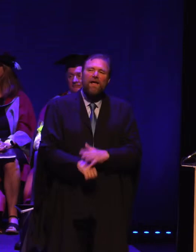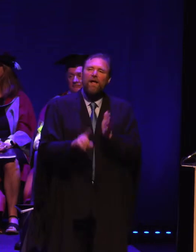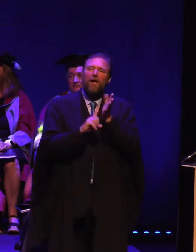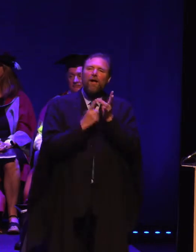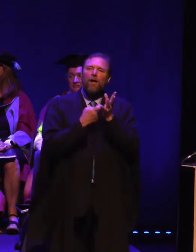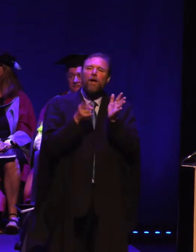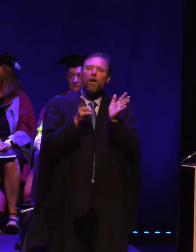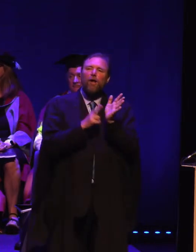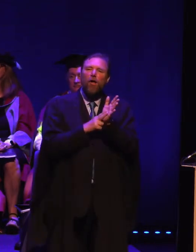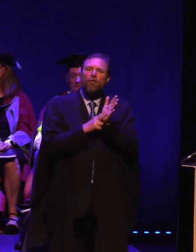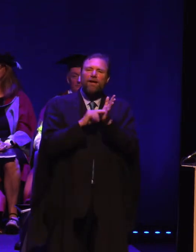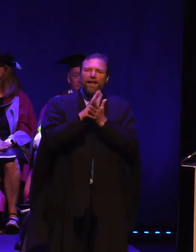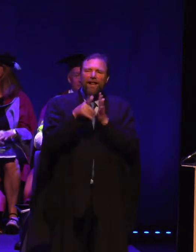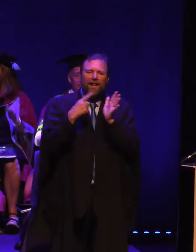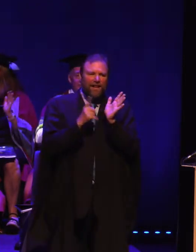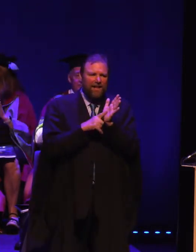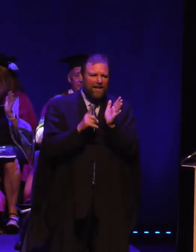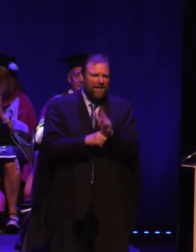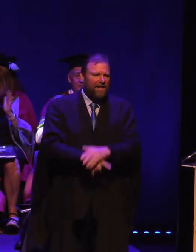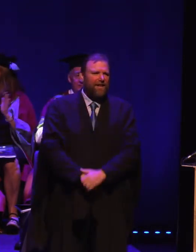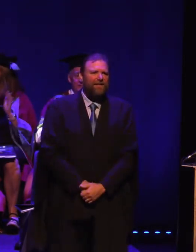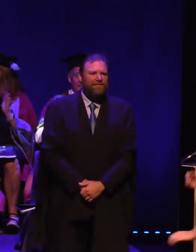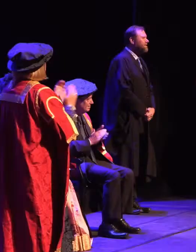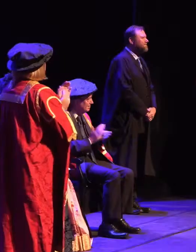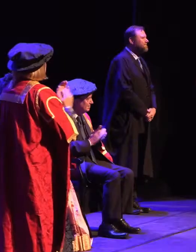Lauren Jade Hill.